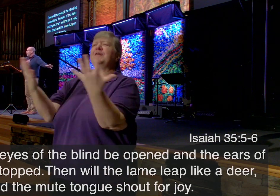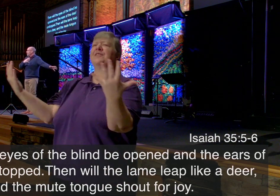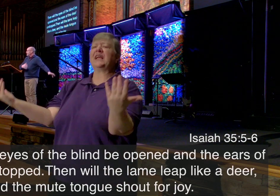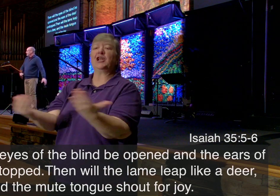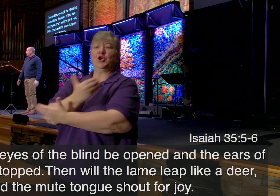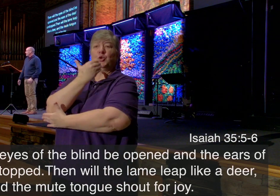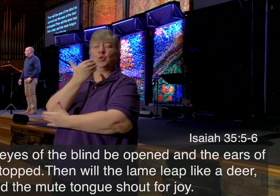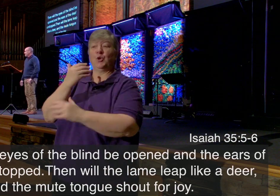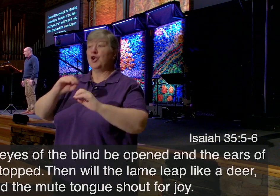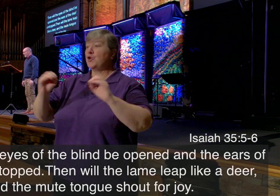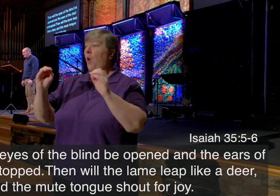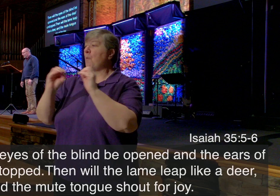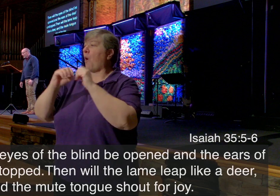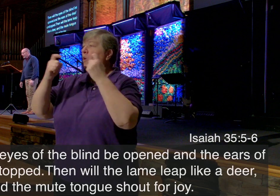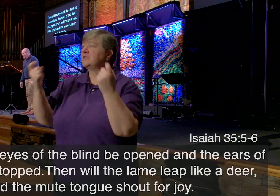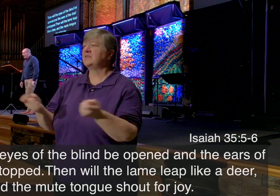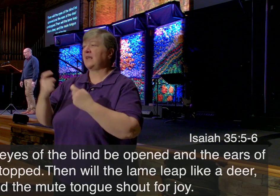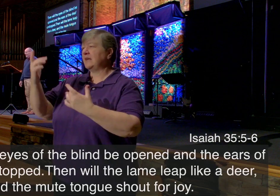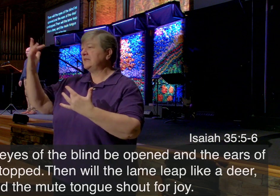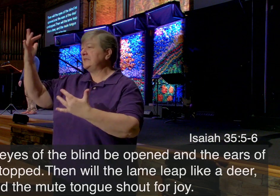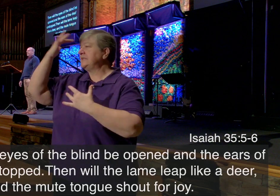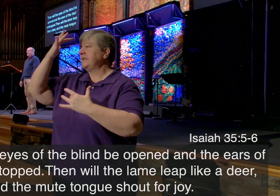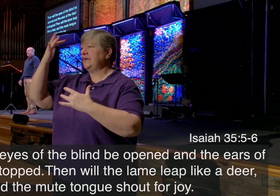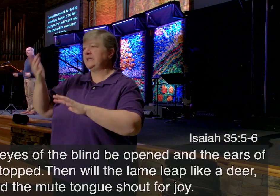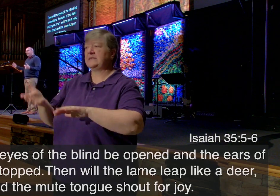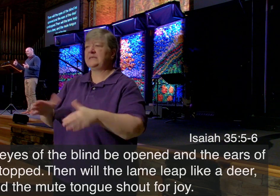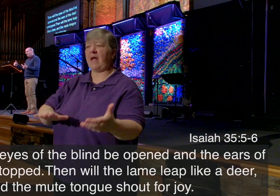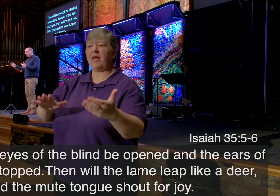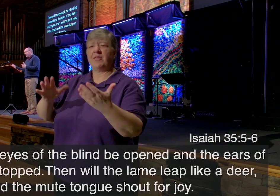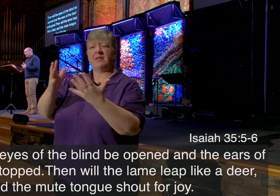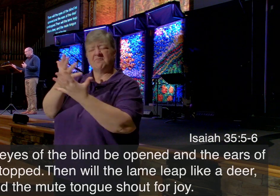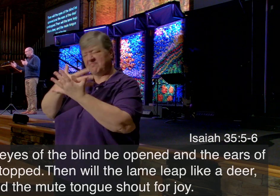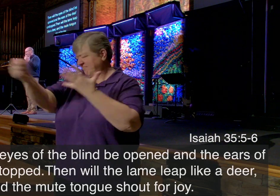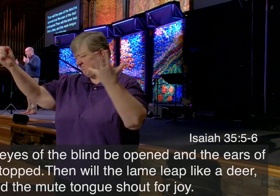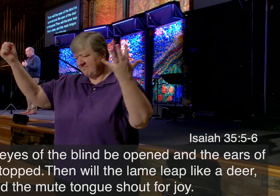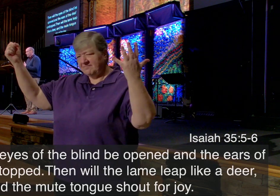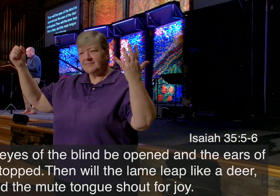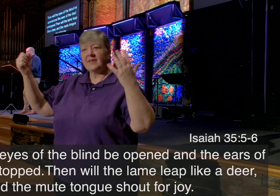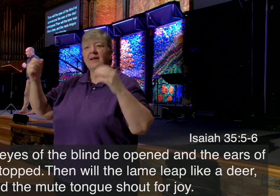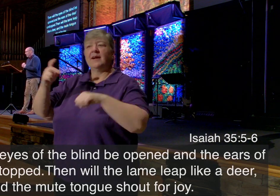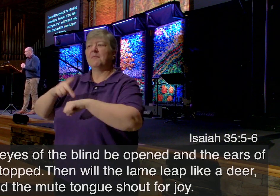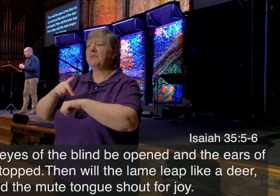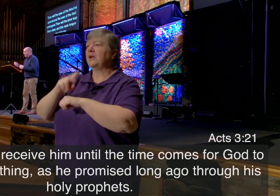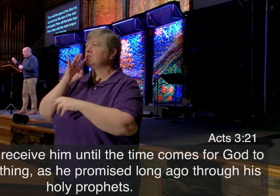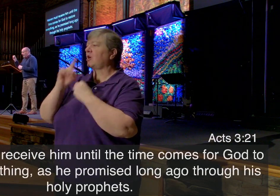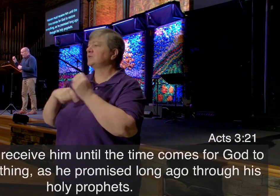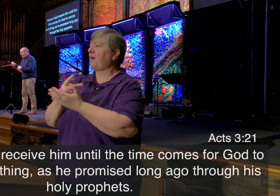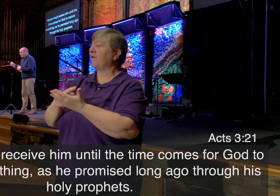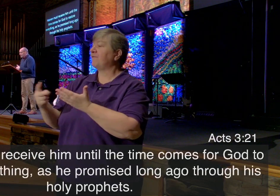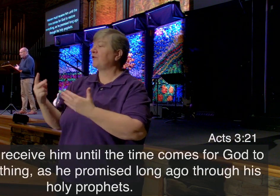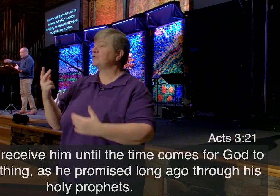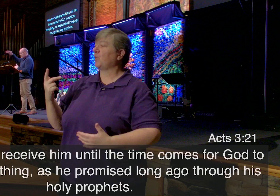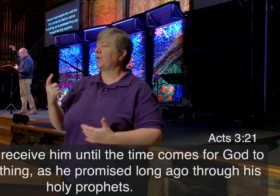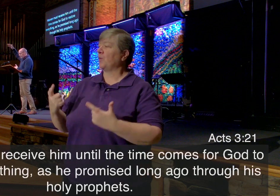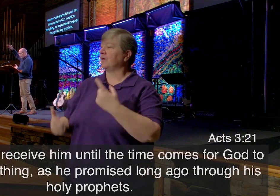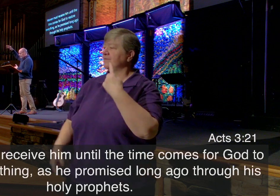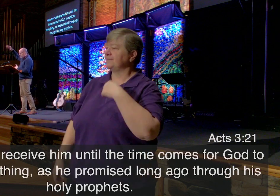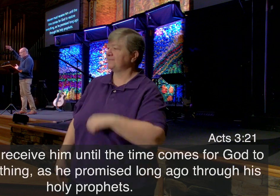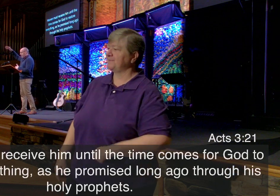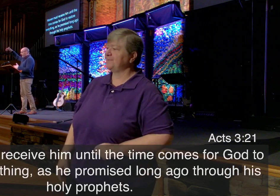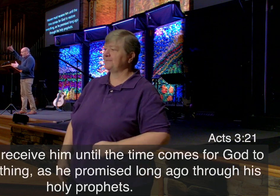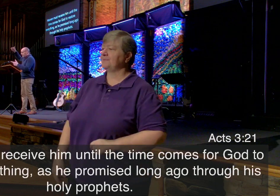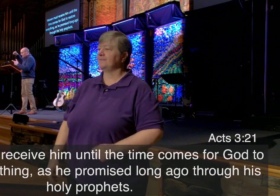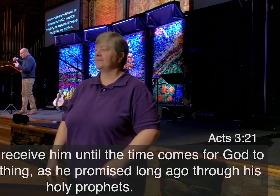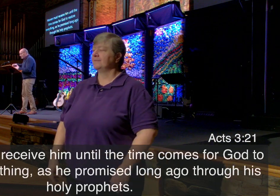things new when there's no more sin or disease or death. And Peter talks about this in verse 21. He says, heaven